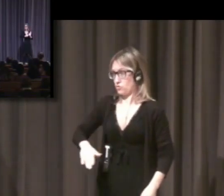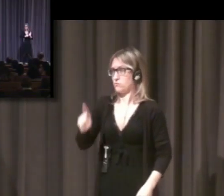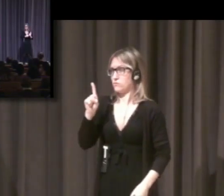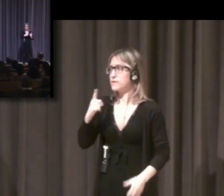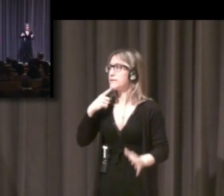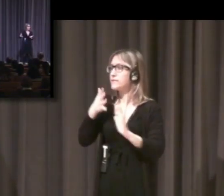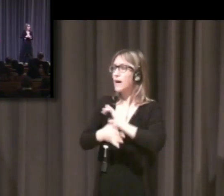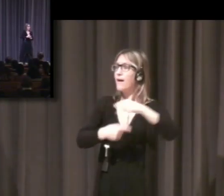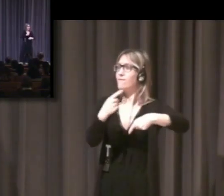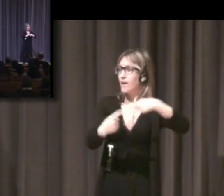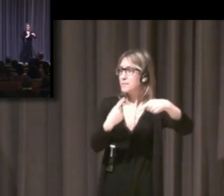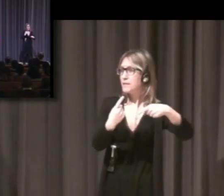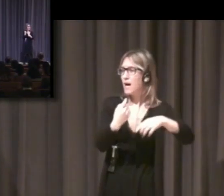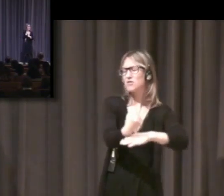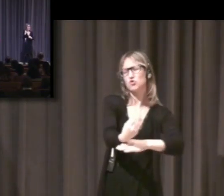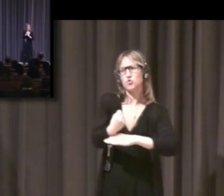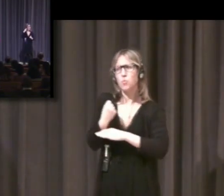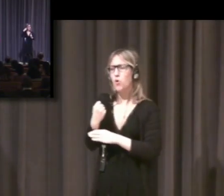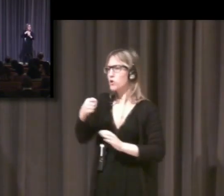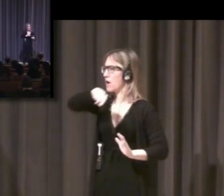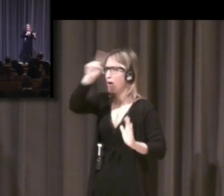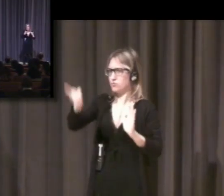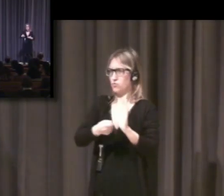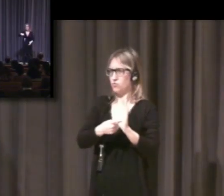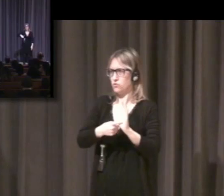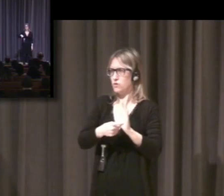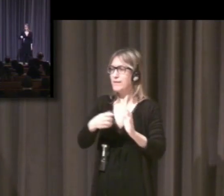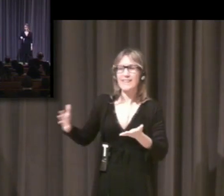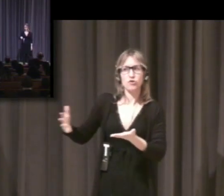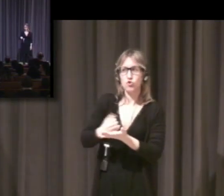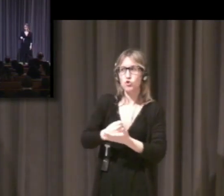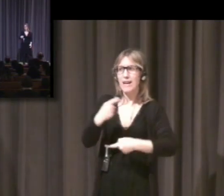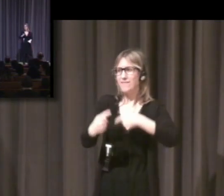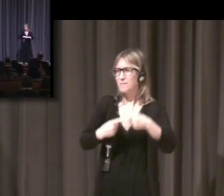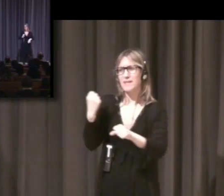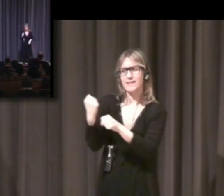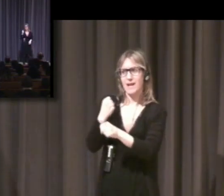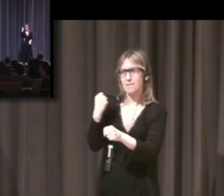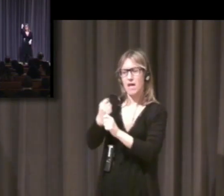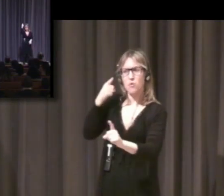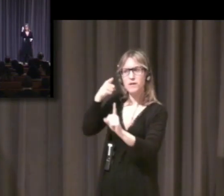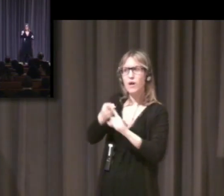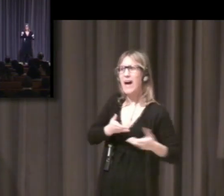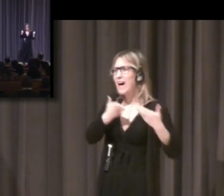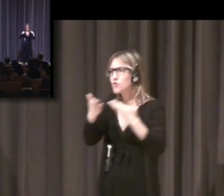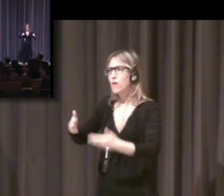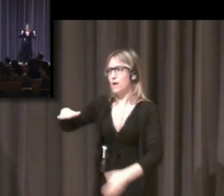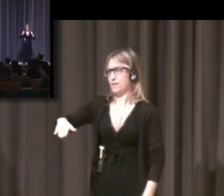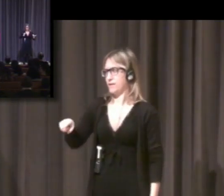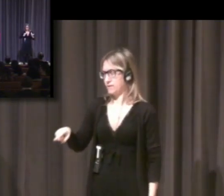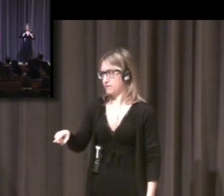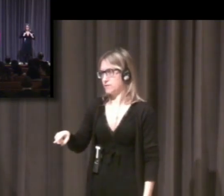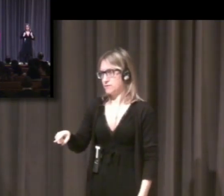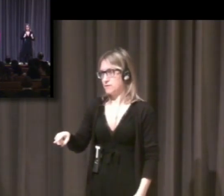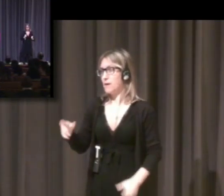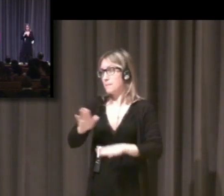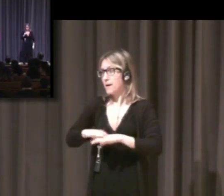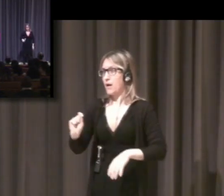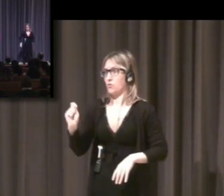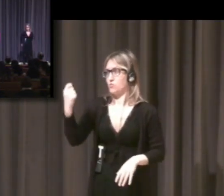on helping this child get the training that the child needs. And it goes